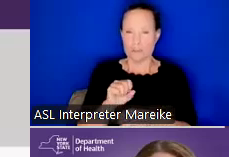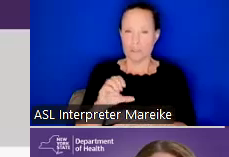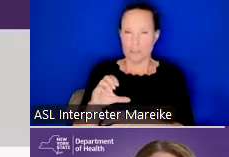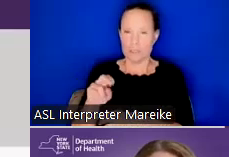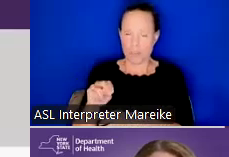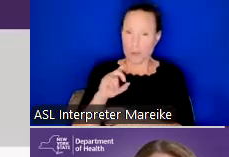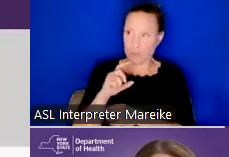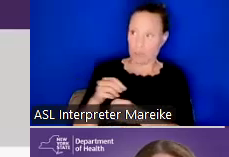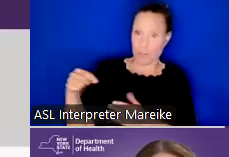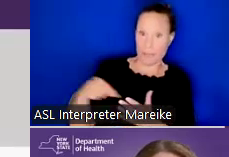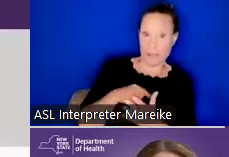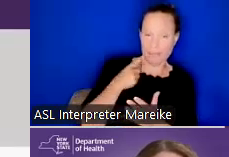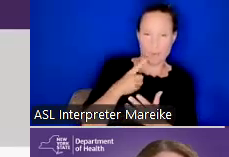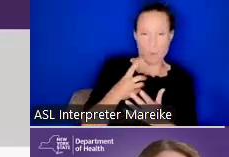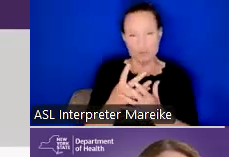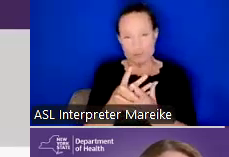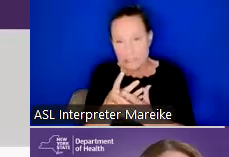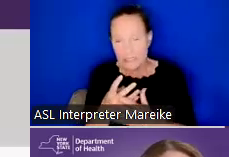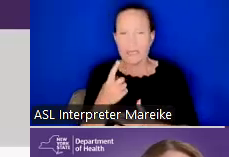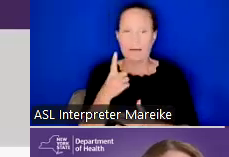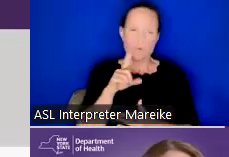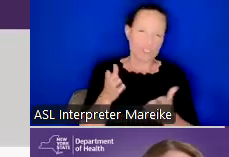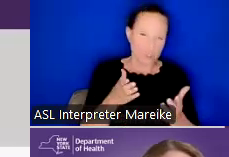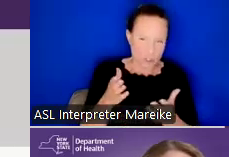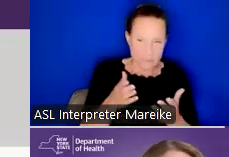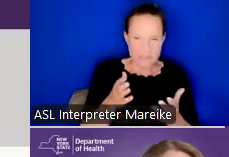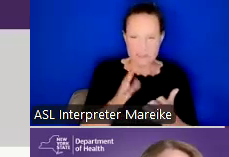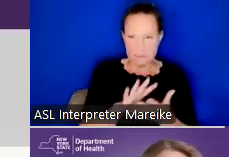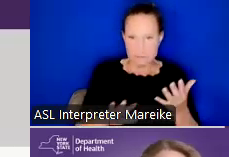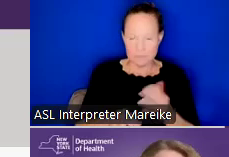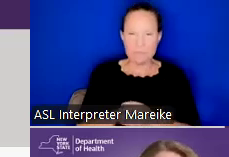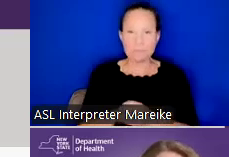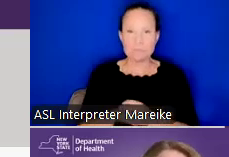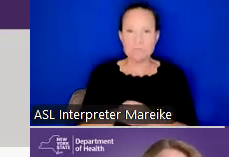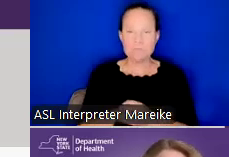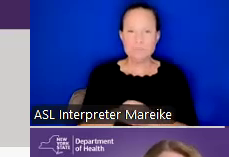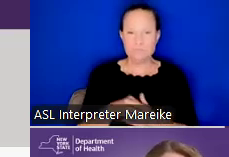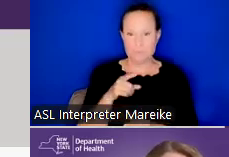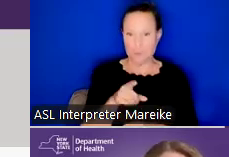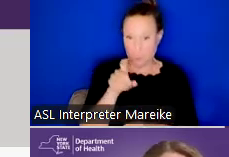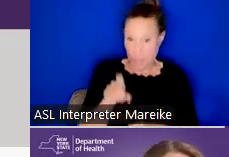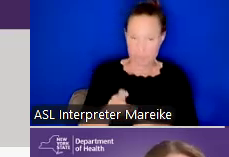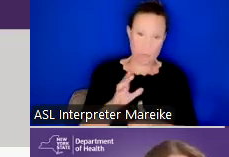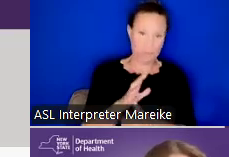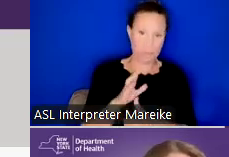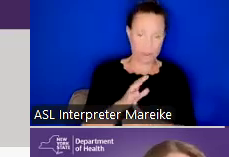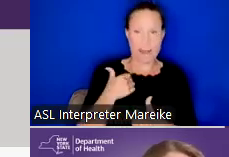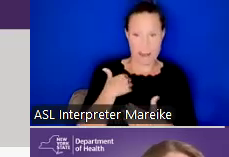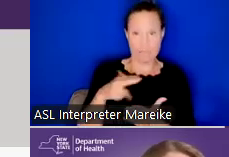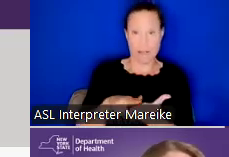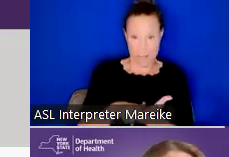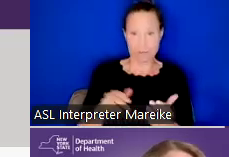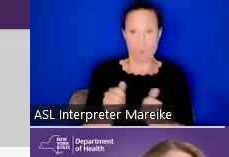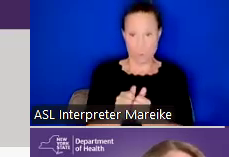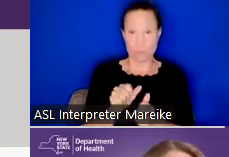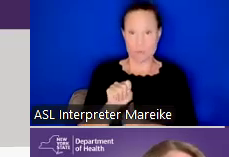for screenings and service delivery. So you do have to be one, of course, contracted with the social care